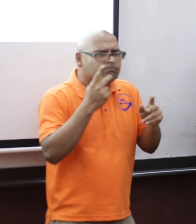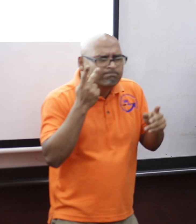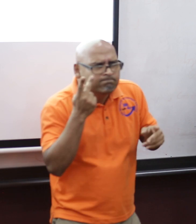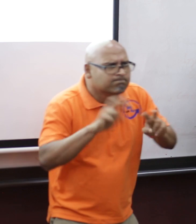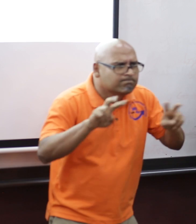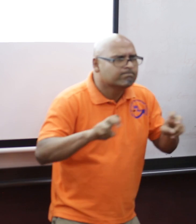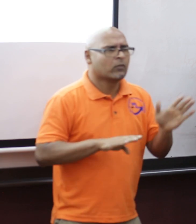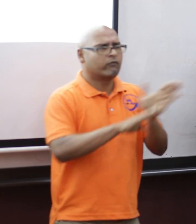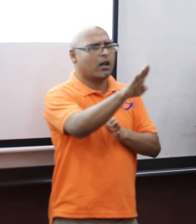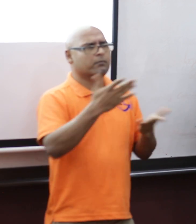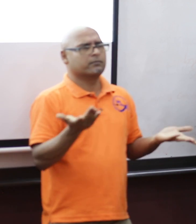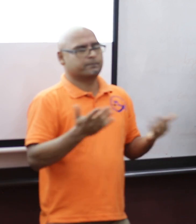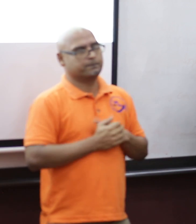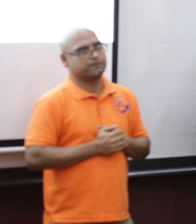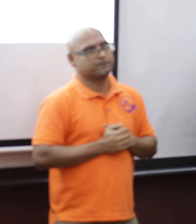24,